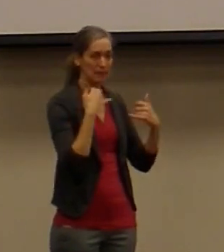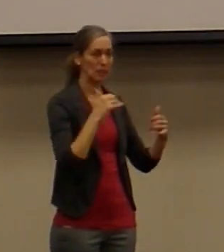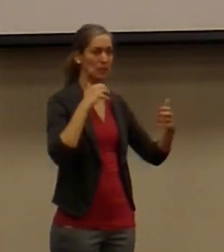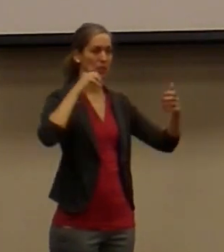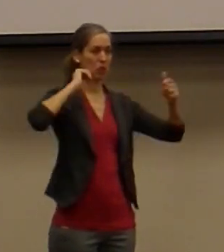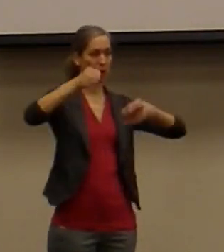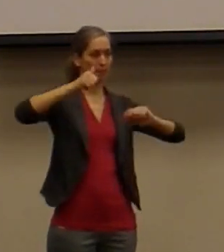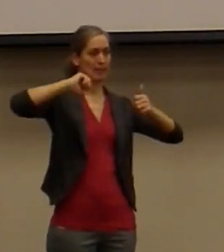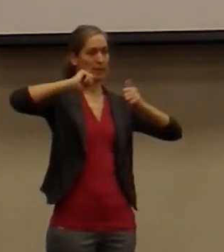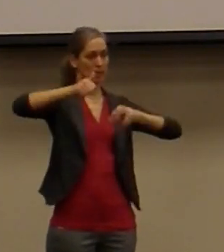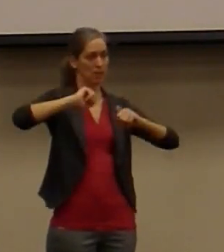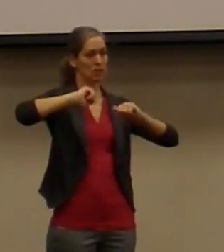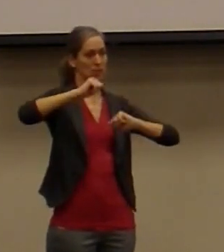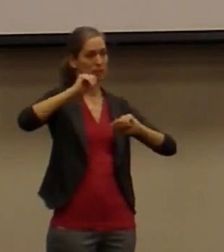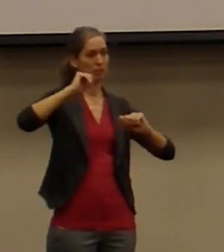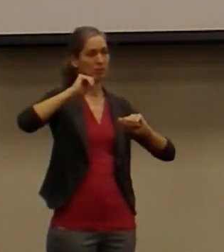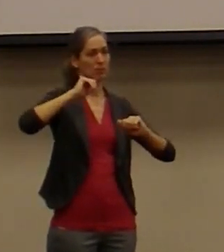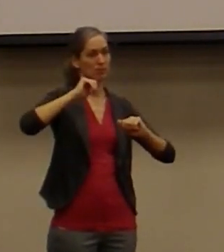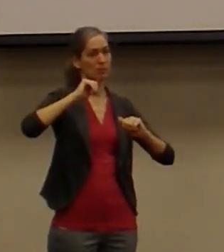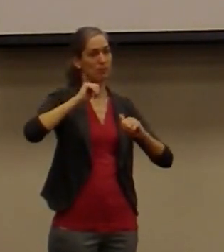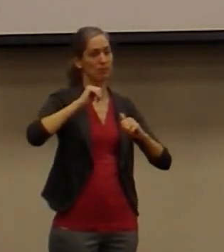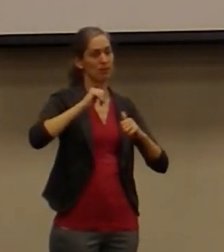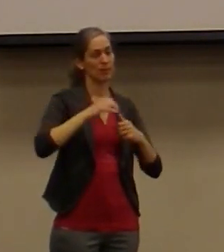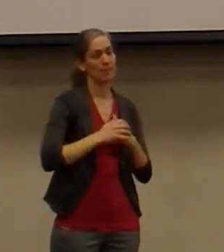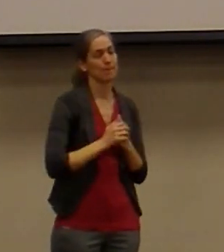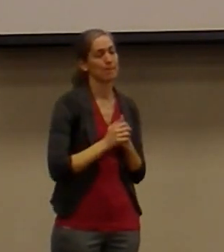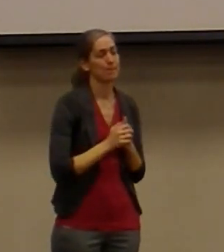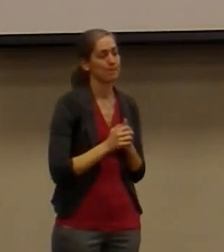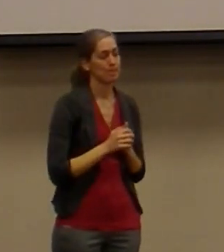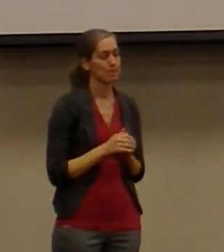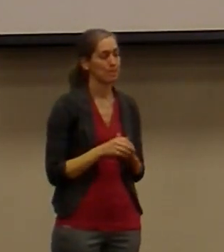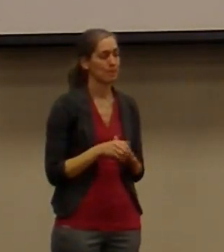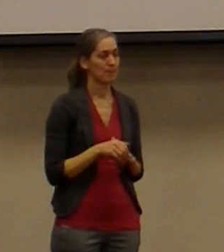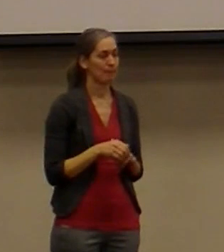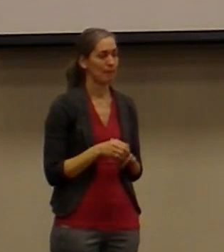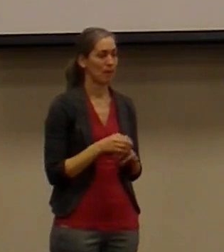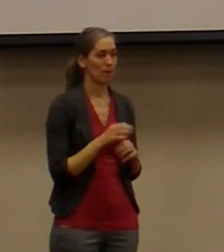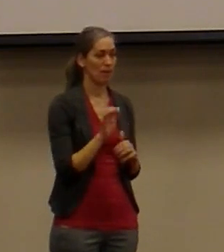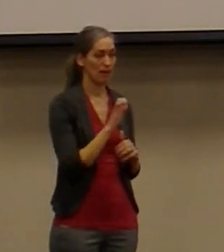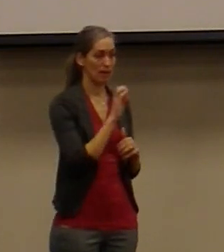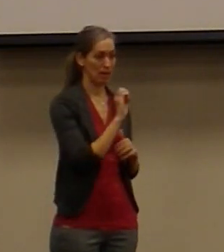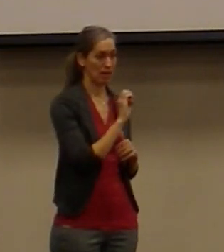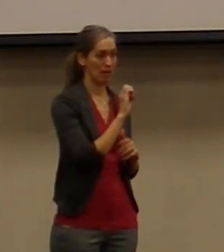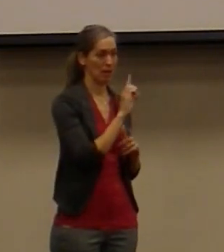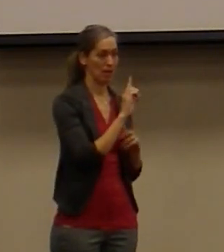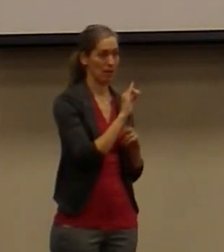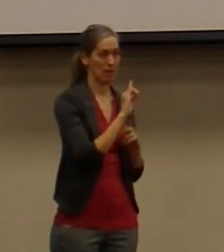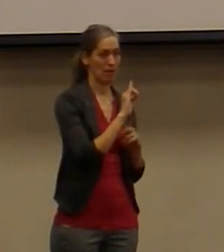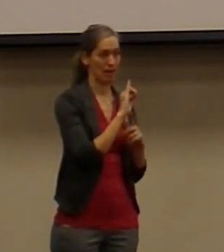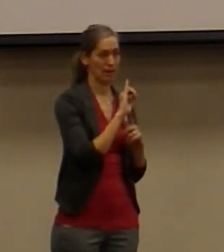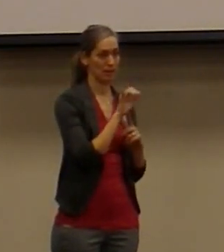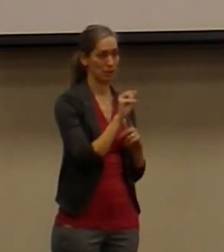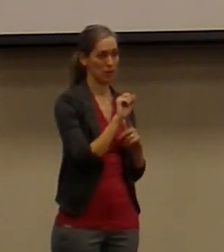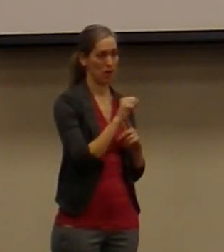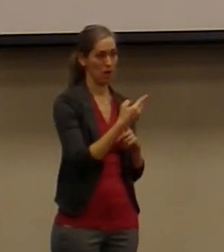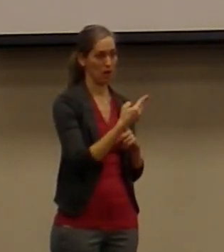contest. It might be with Elijah on Mount Carmel against